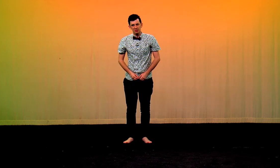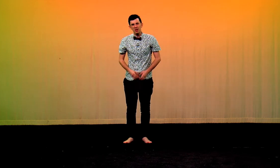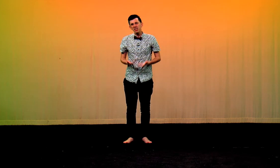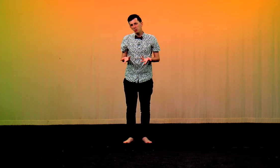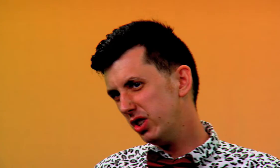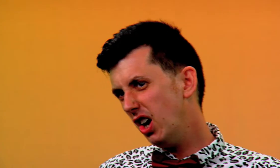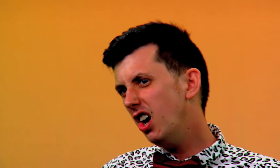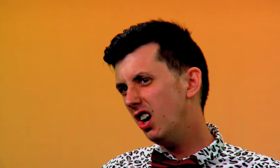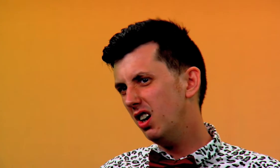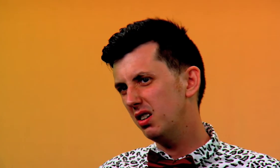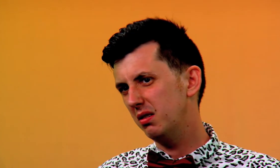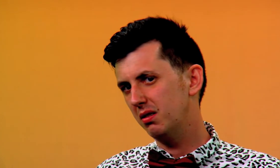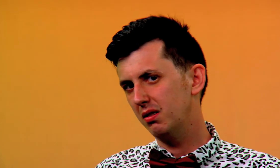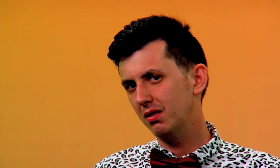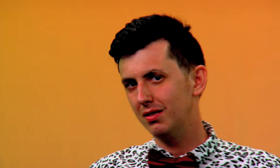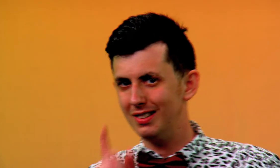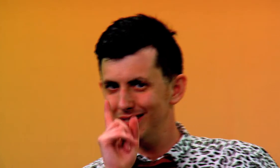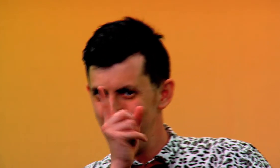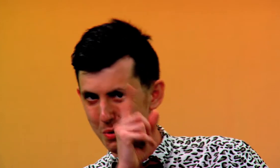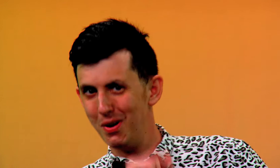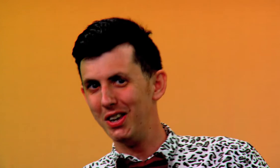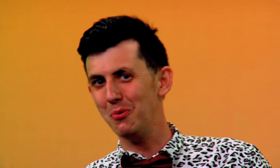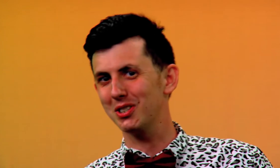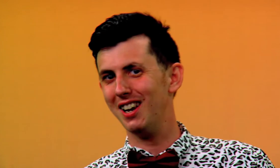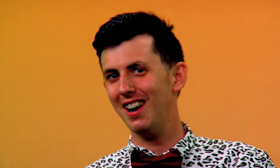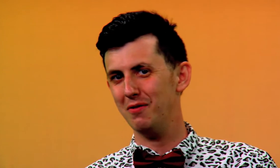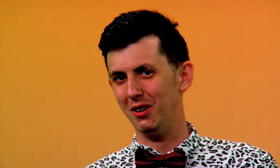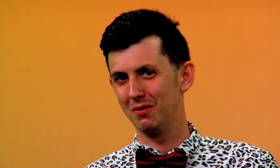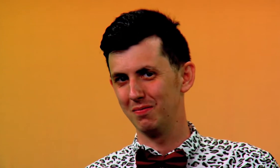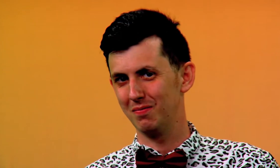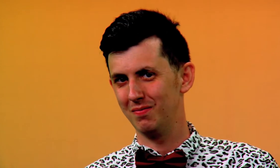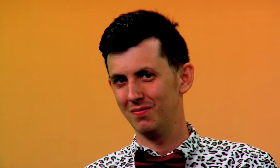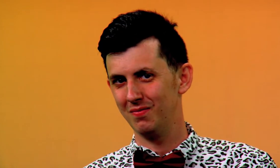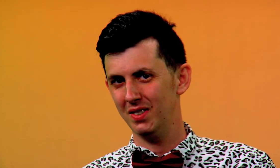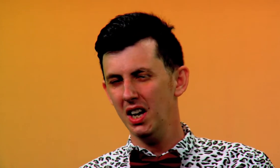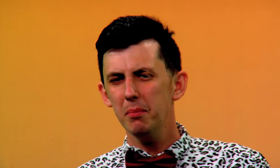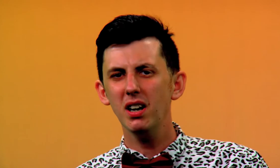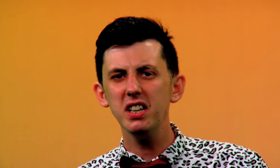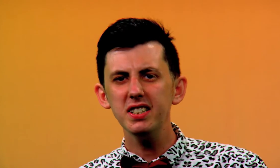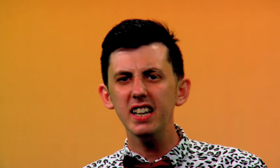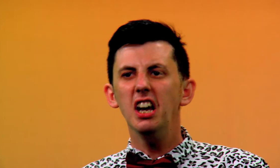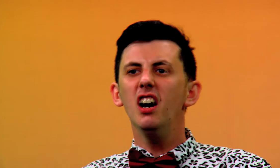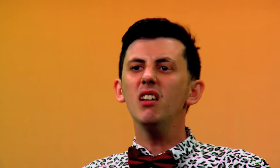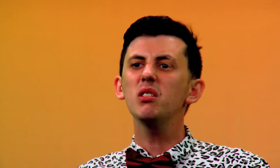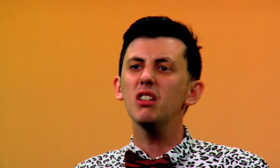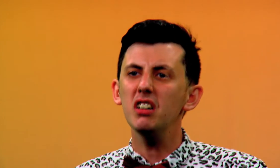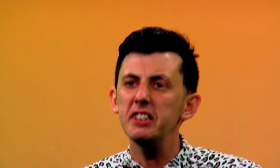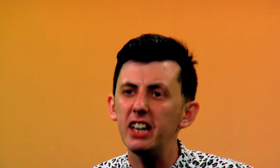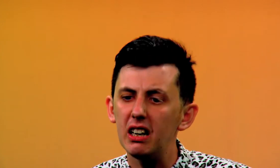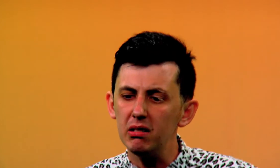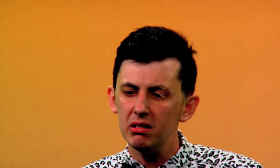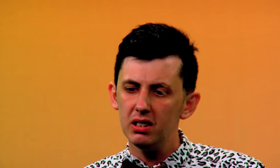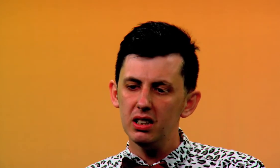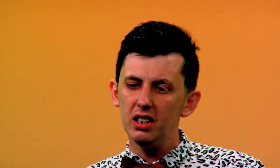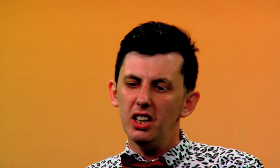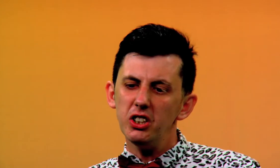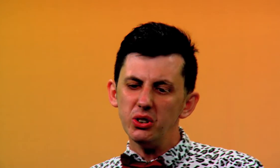Monkey was hurt, but Monkey was clever. Monkey said, "Oh, Crocodile, you should